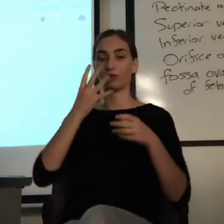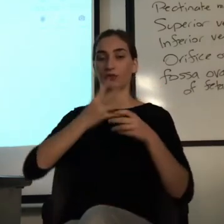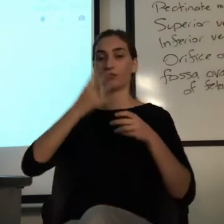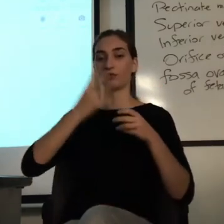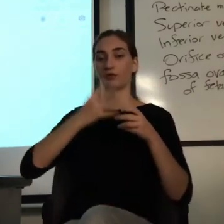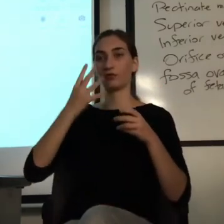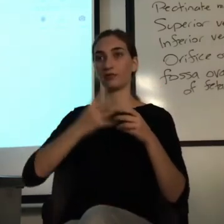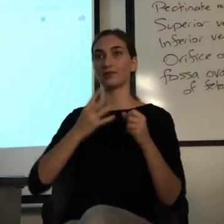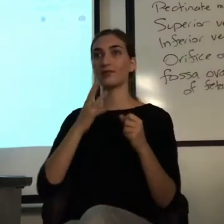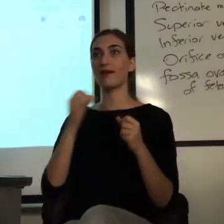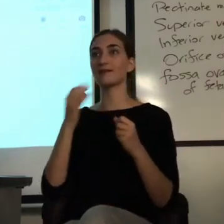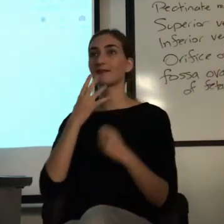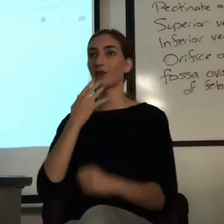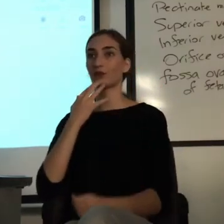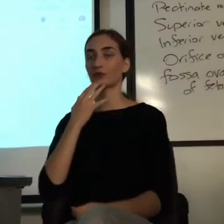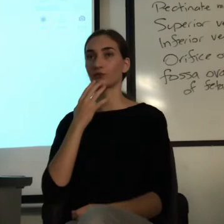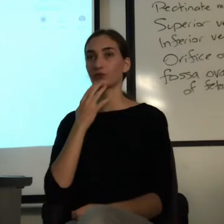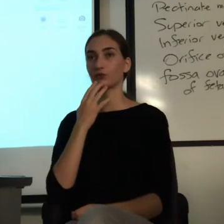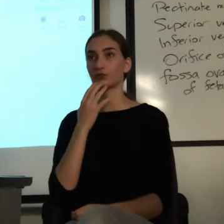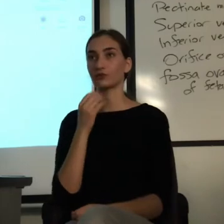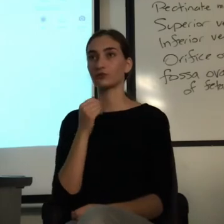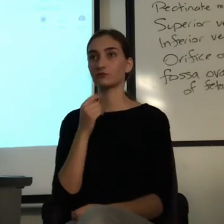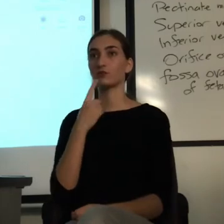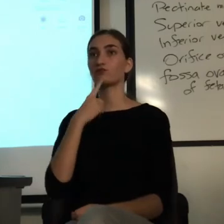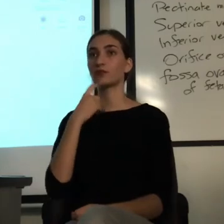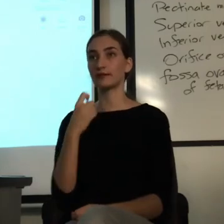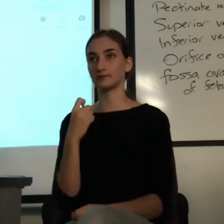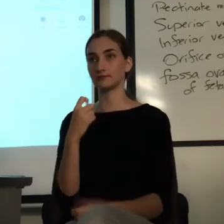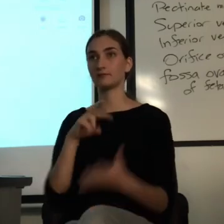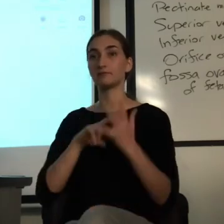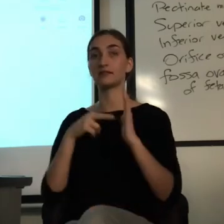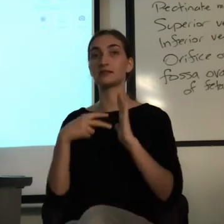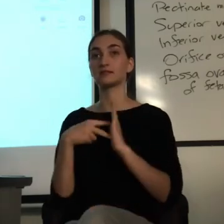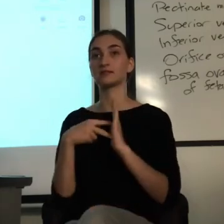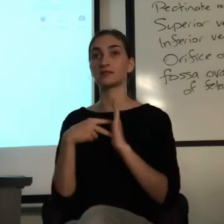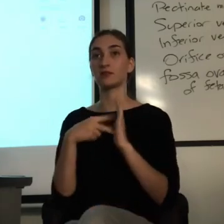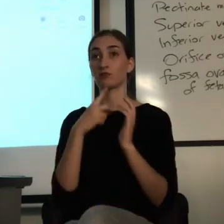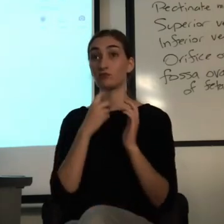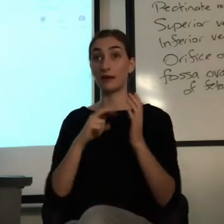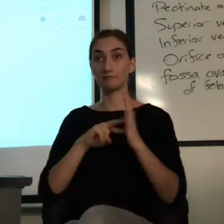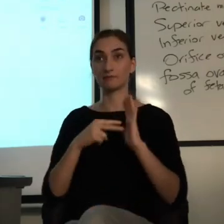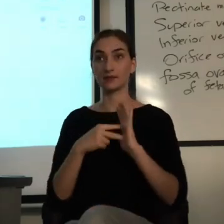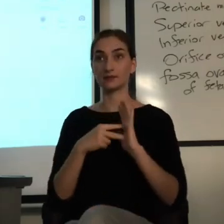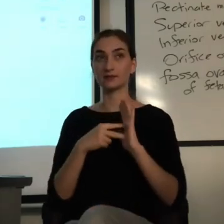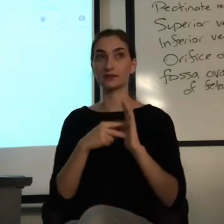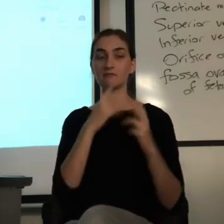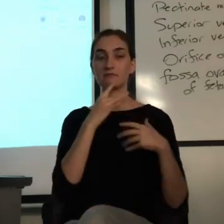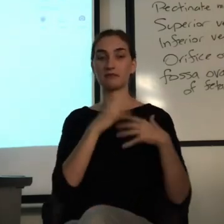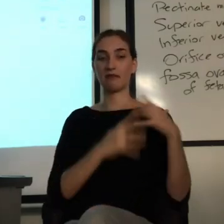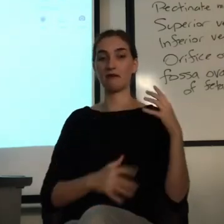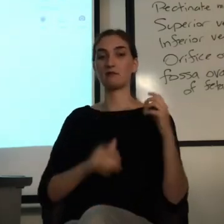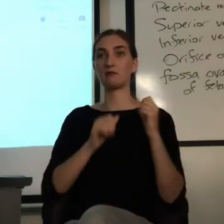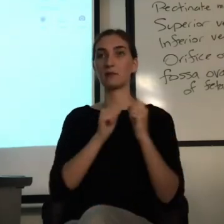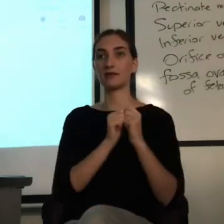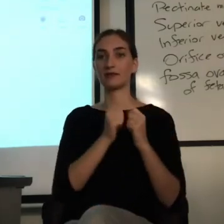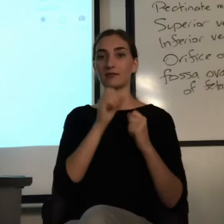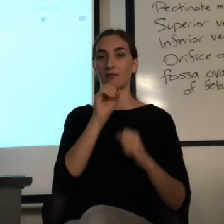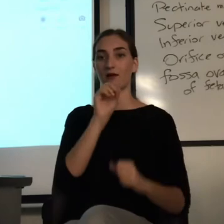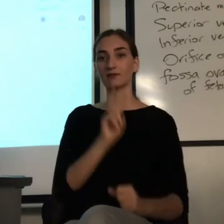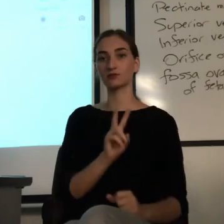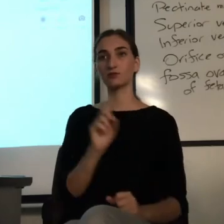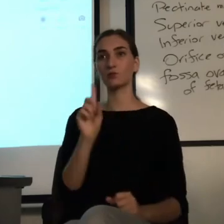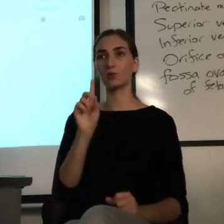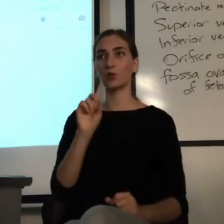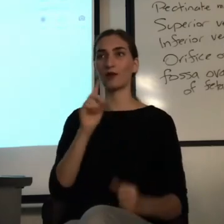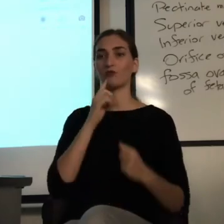color are the four tubes? They are red. And what does that mean? Oxygenated blood. Where did that blood get the oxygen